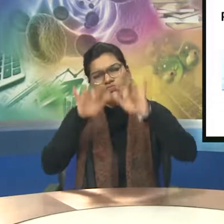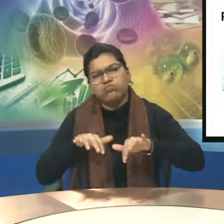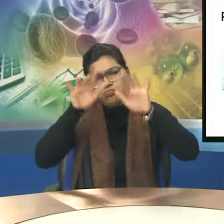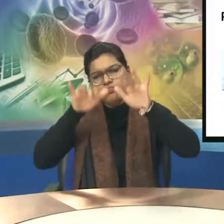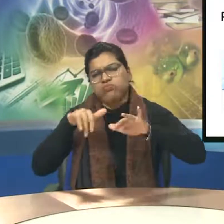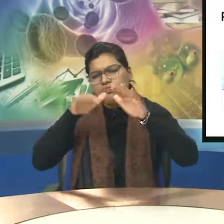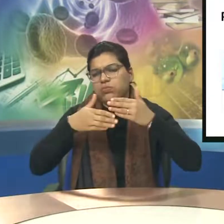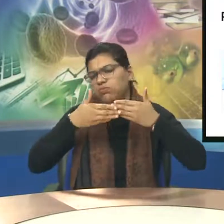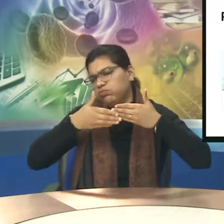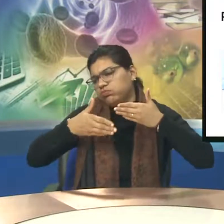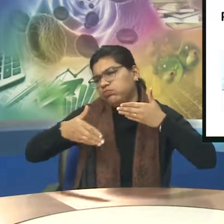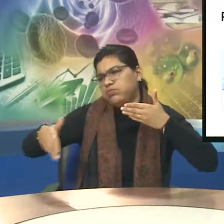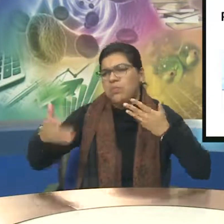is the